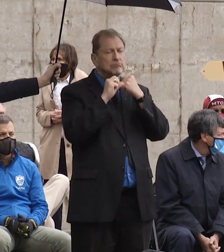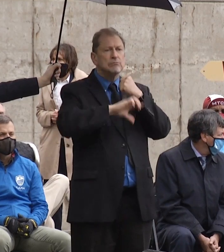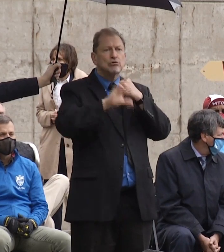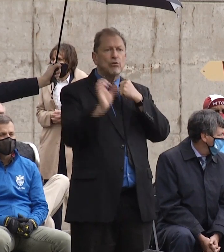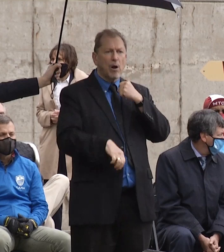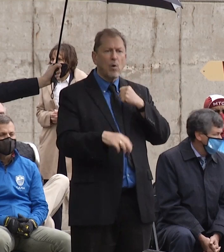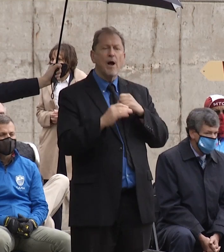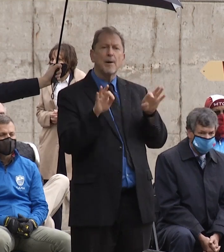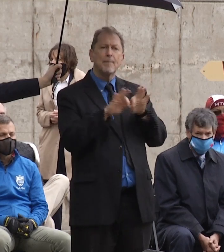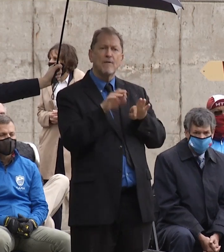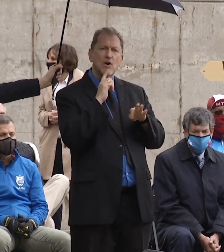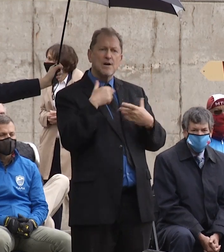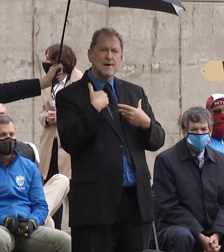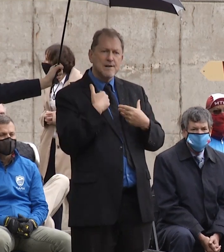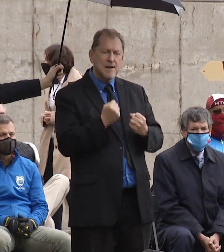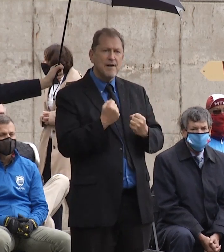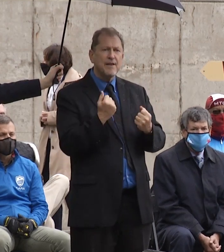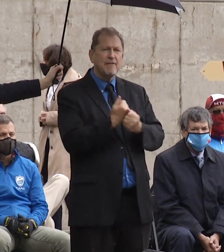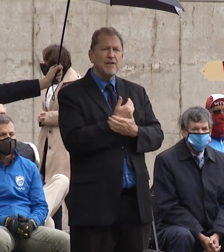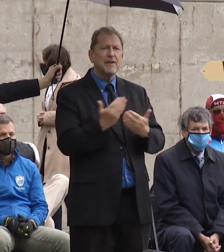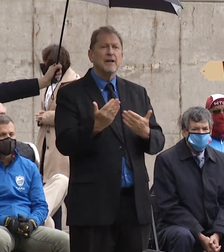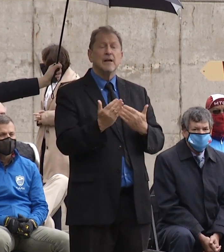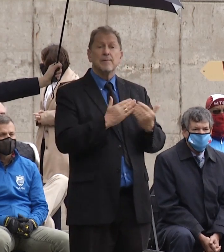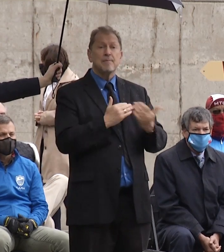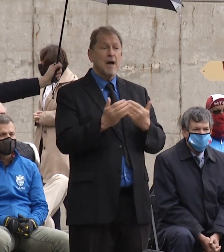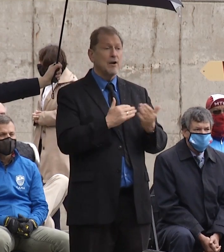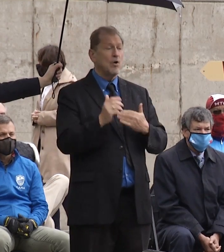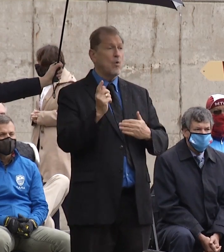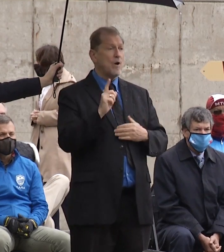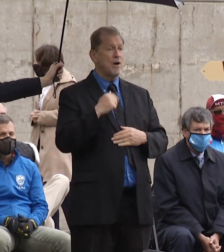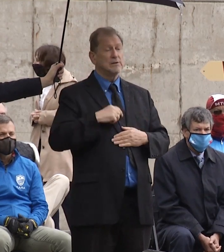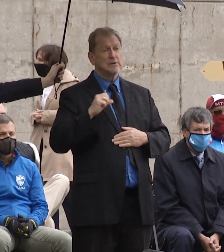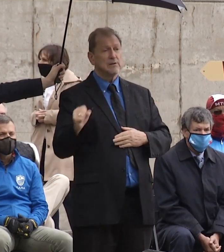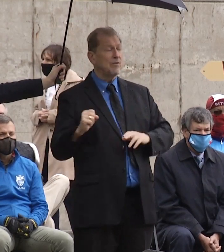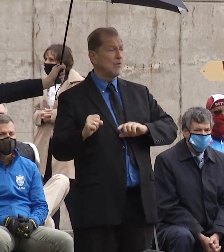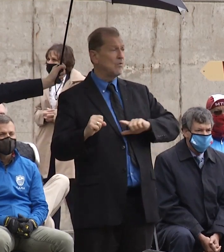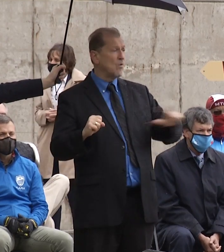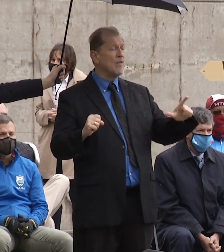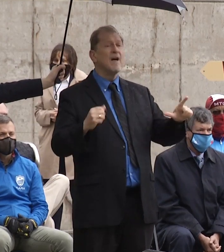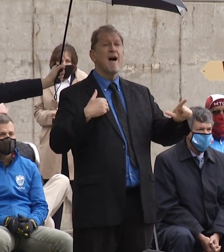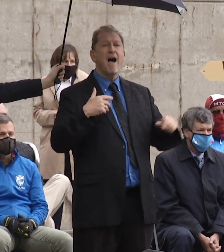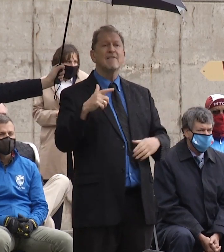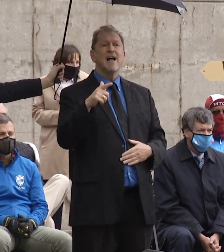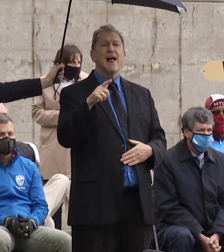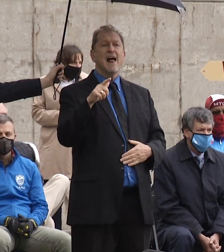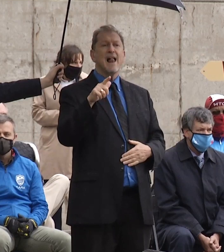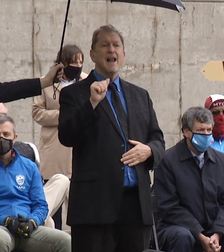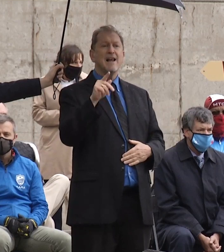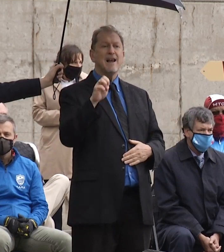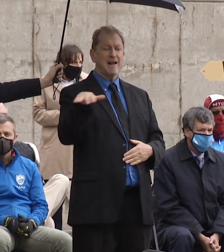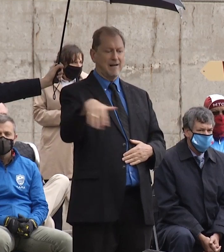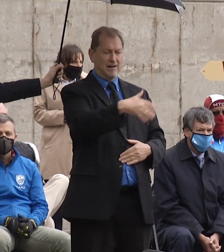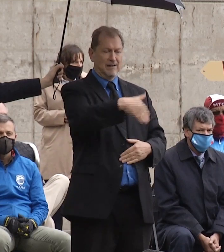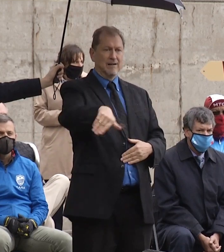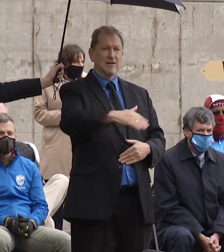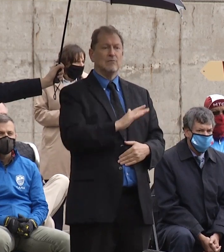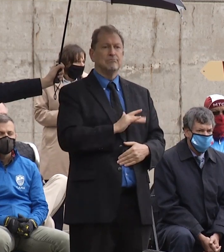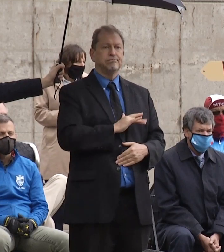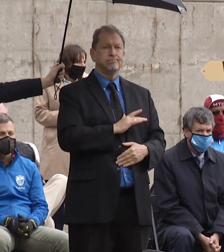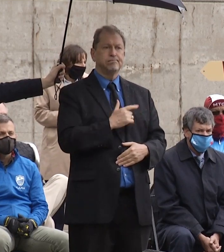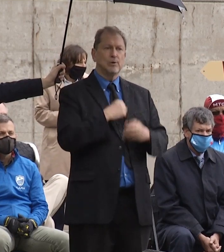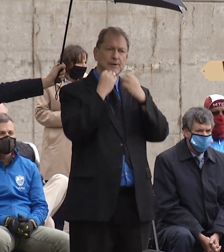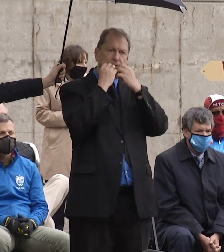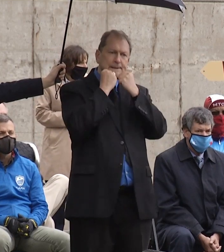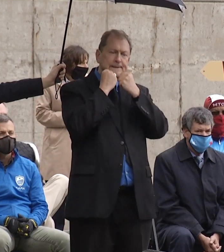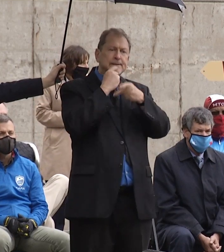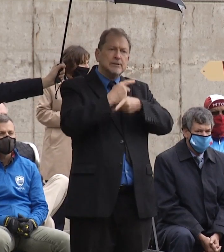well-being, regardless of what part of the city you hail from. Our lakefront and the way in which we have historically safeguarded this